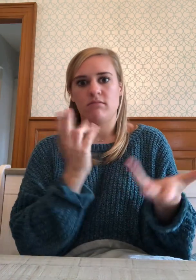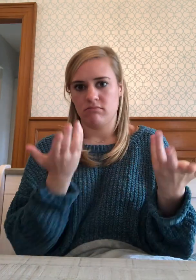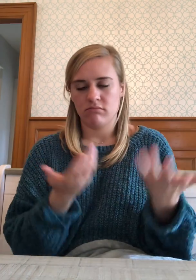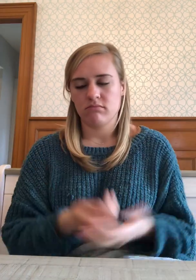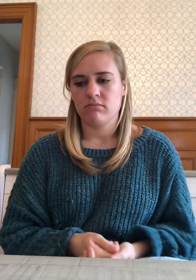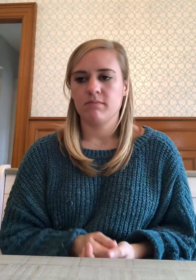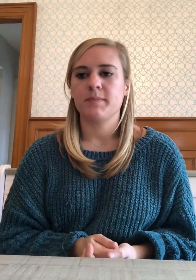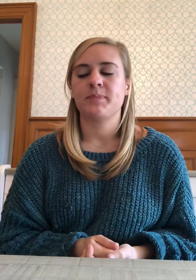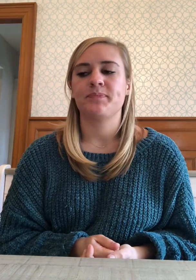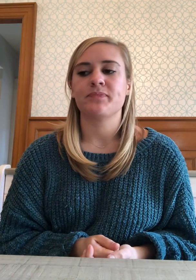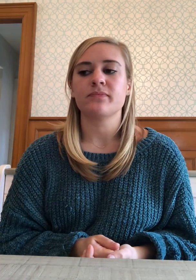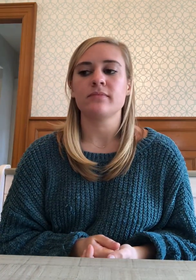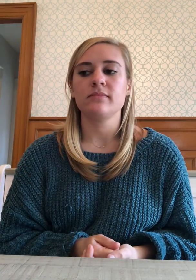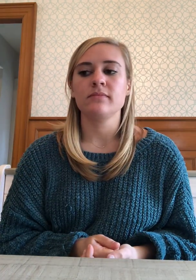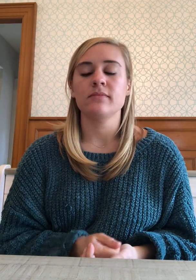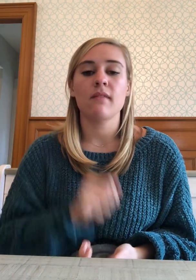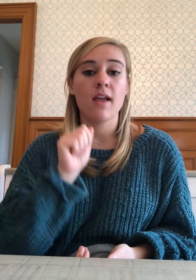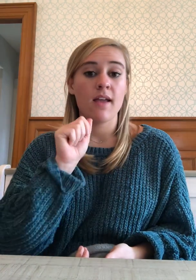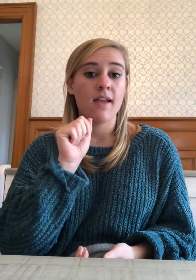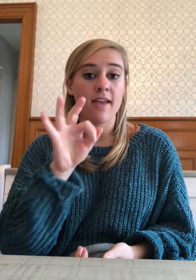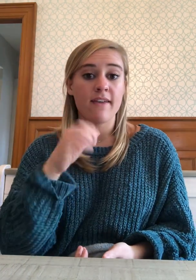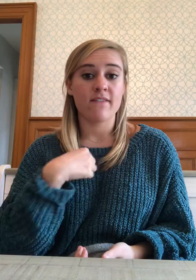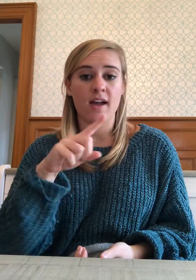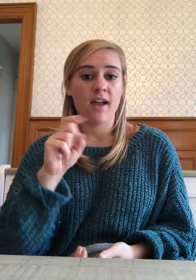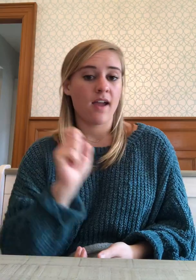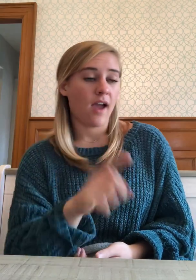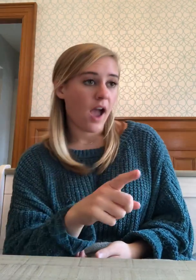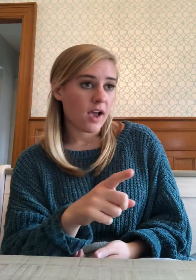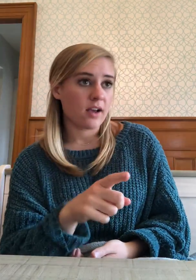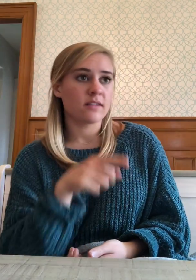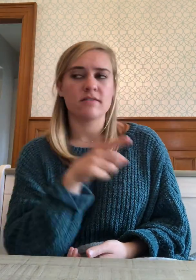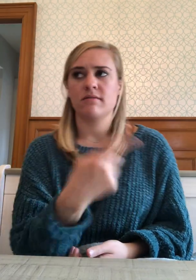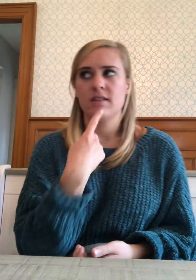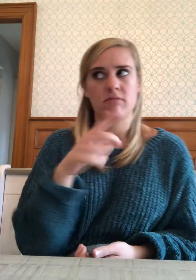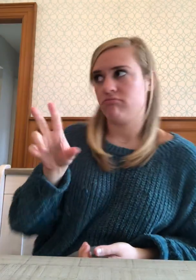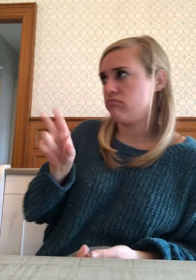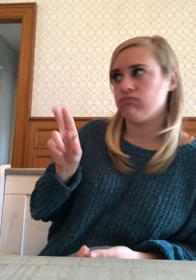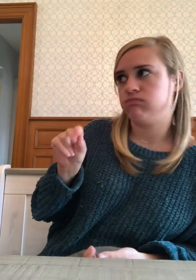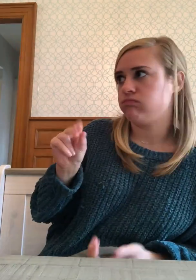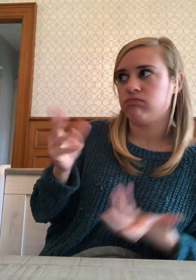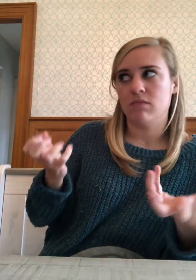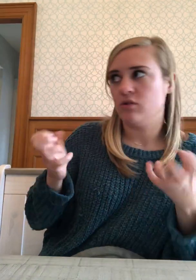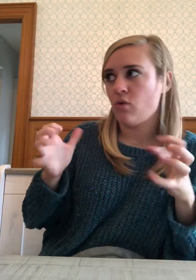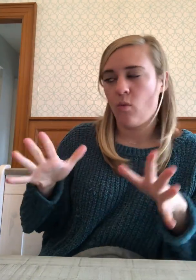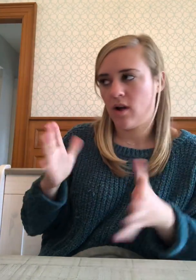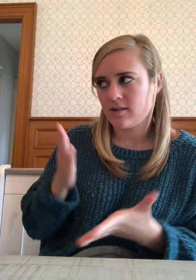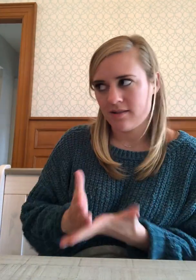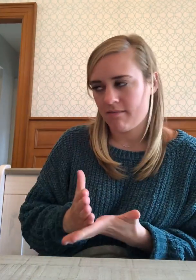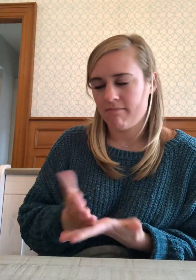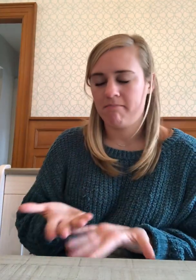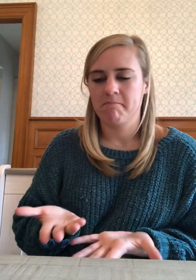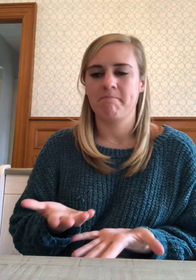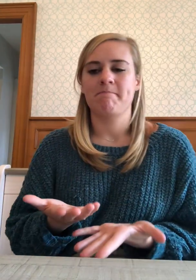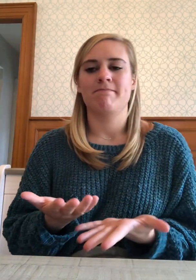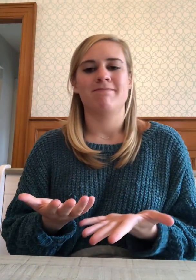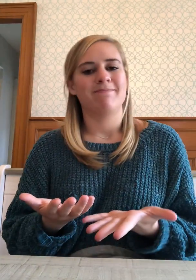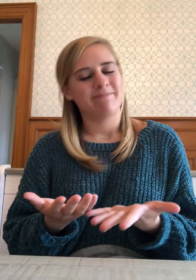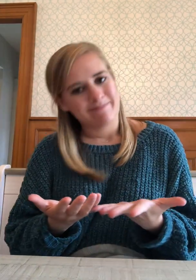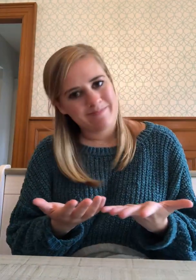If I hear, no, I don't have an indication that I don't want to stop, that's not a good sign, because